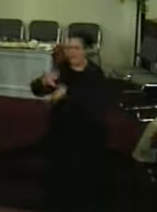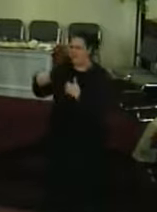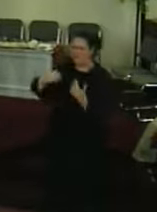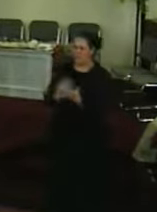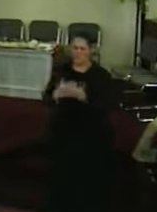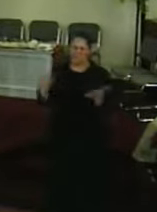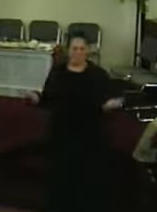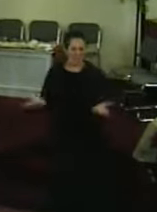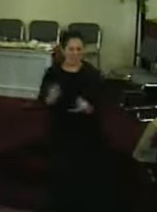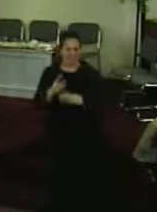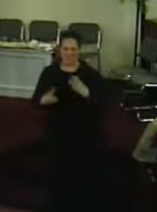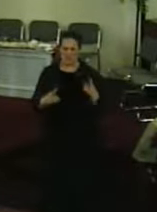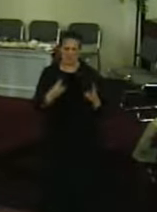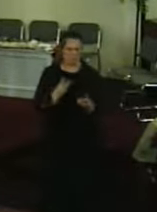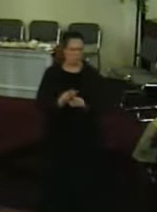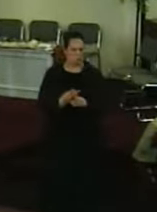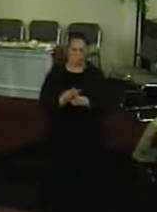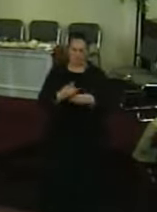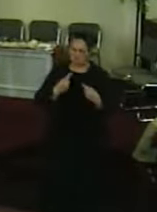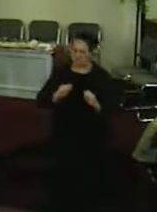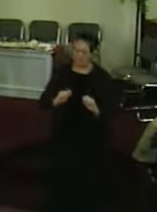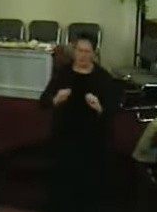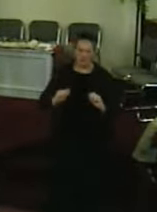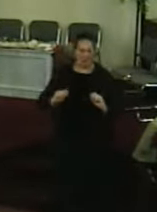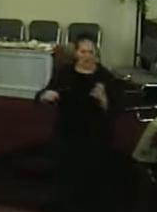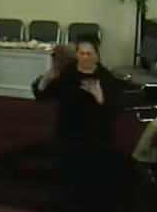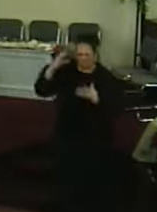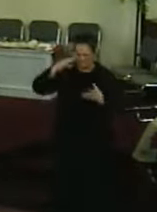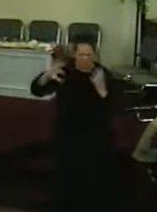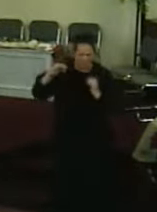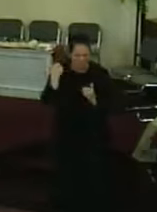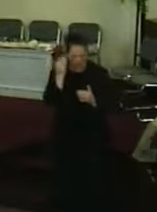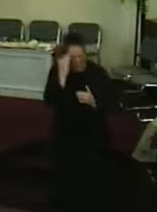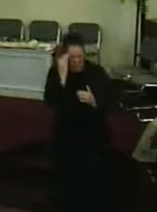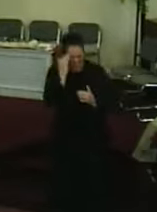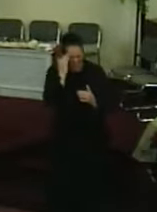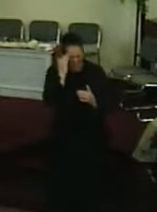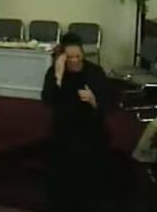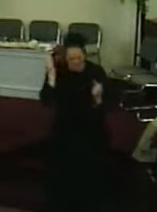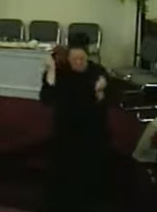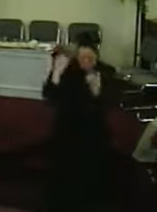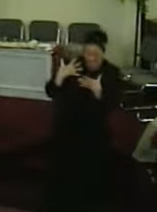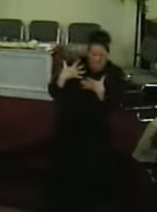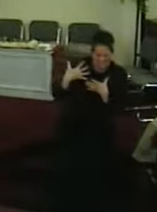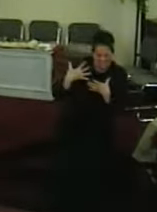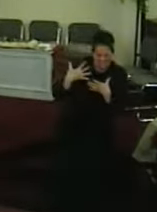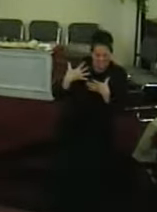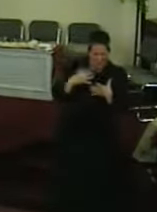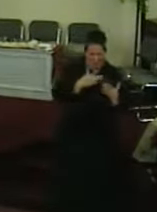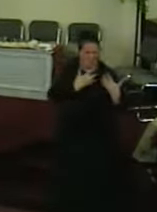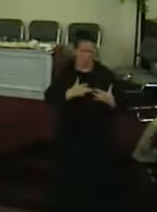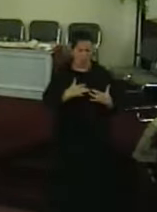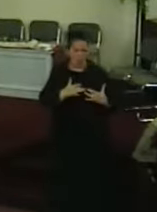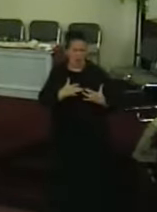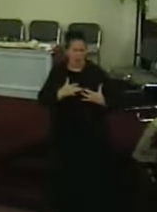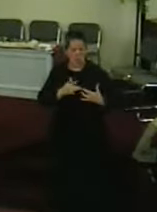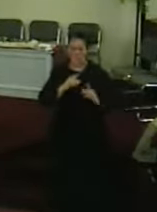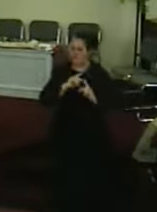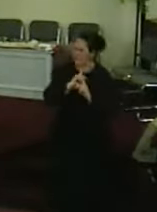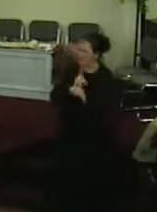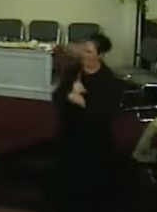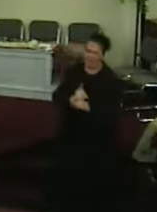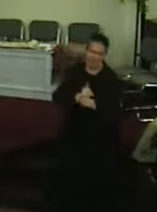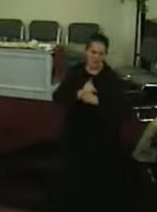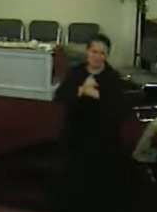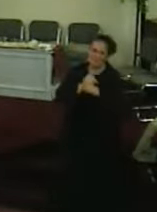are always trying to trip us up and confuse us and bring fear into our hearts. And if we're not careful,